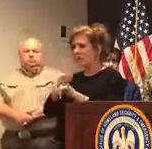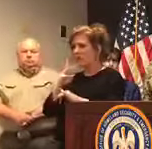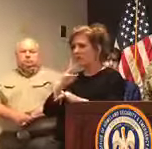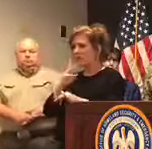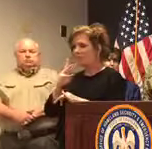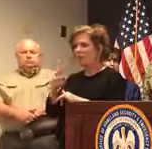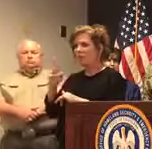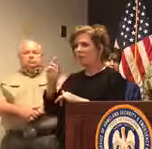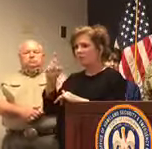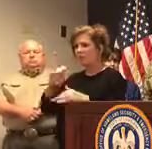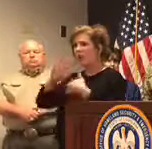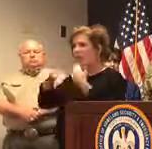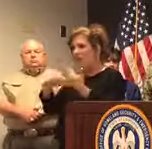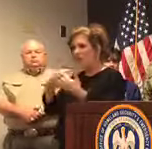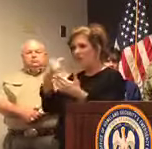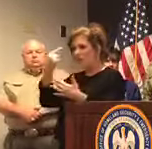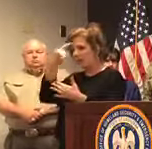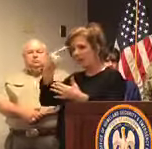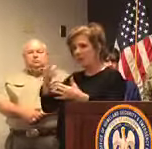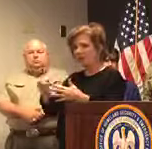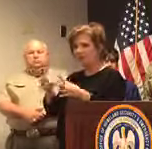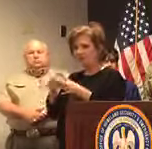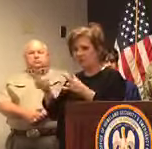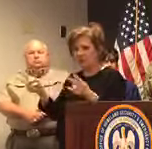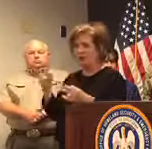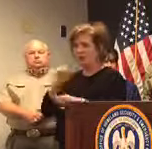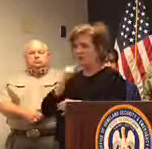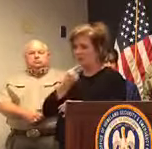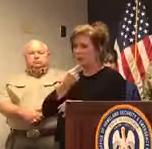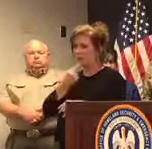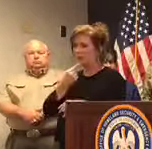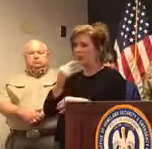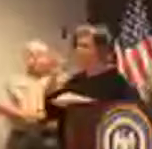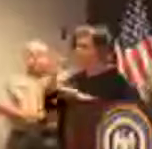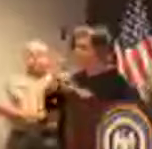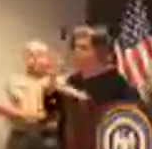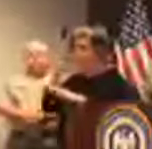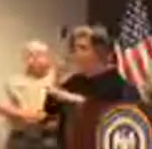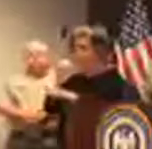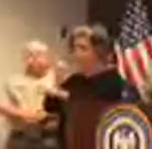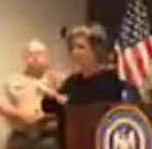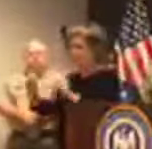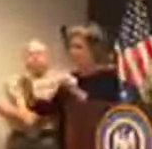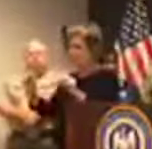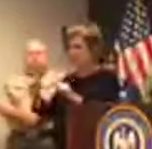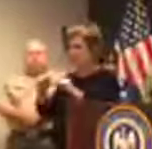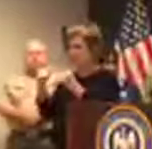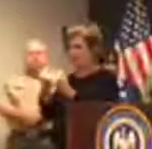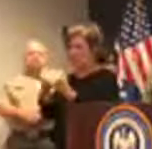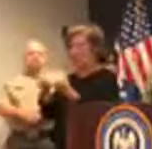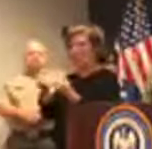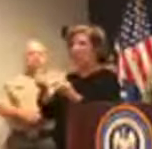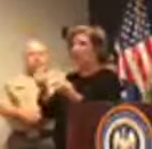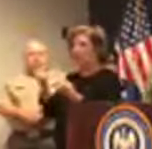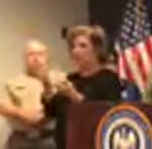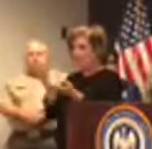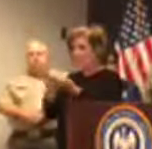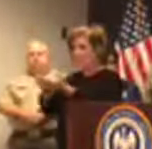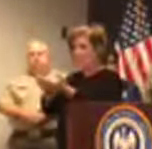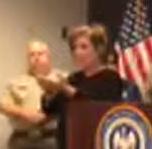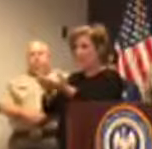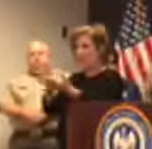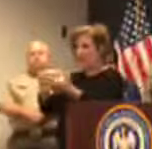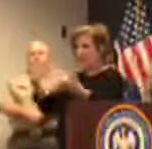very, very seriously. And search and rescue teams, boats, and high water vehicles have been